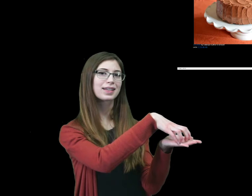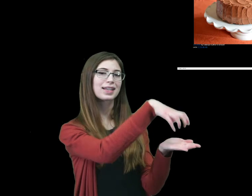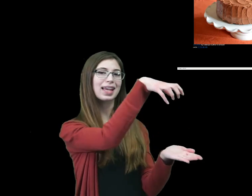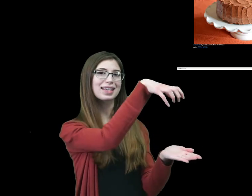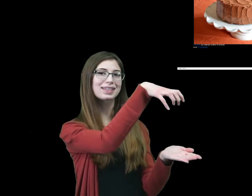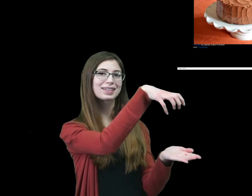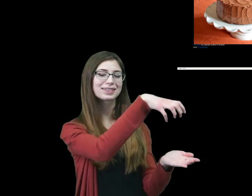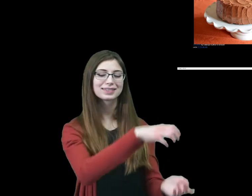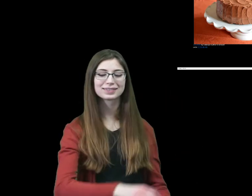Cake.